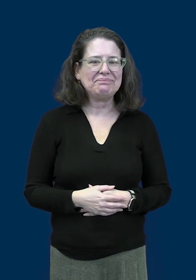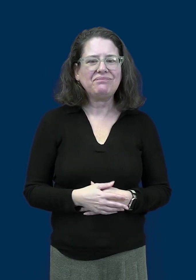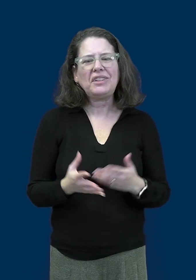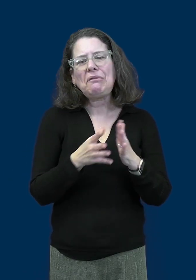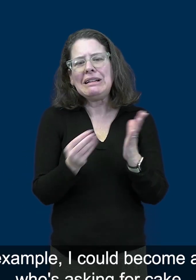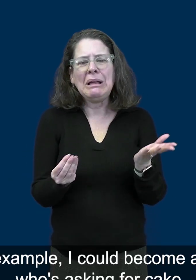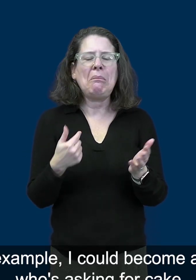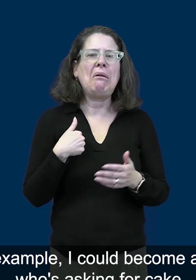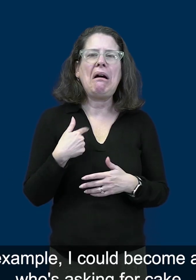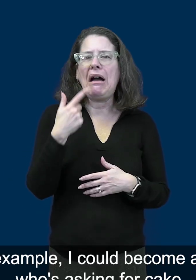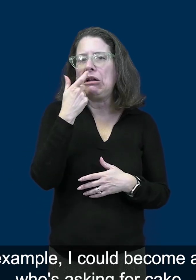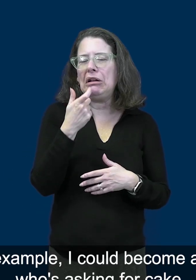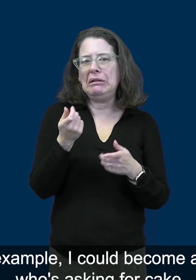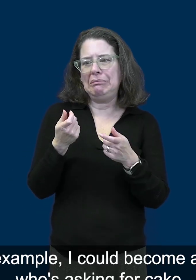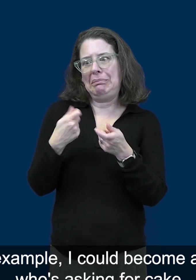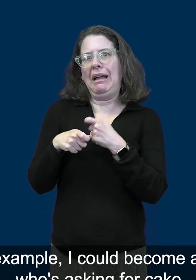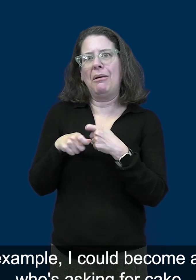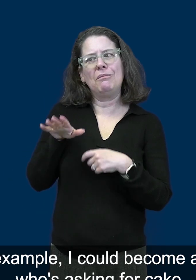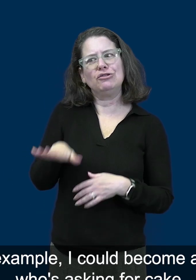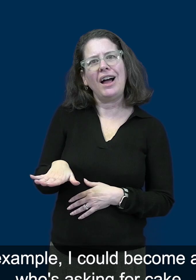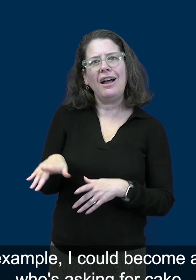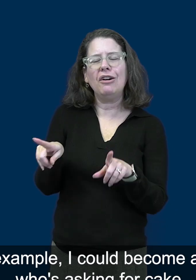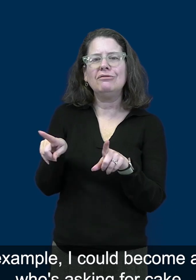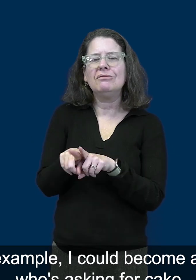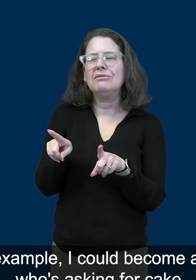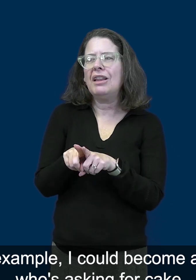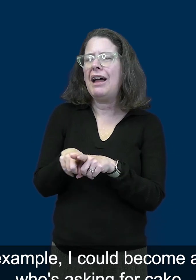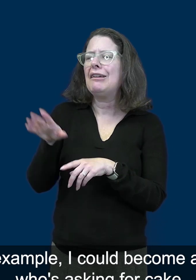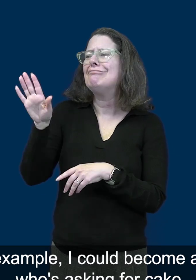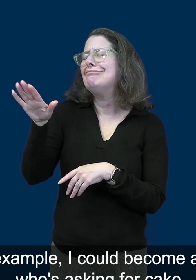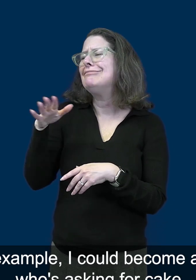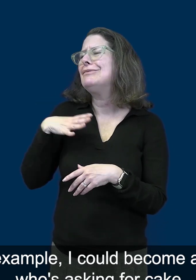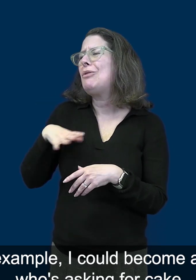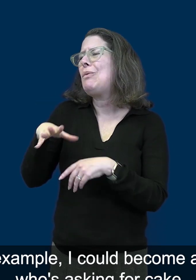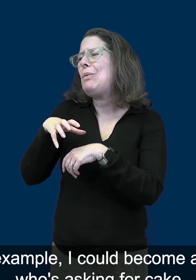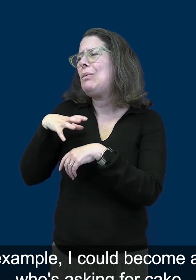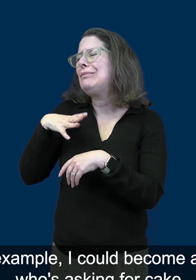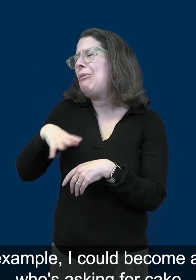For example, I could become a child who's asking for cake.